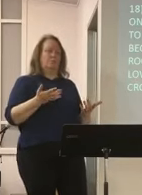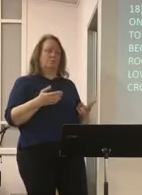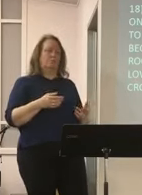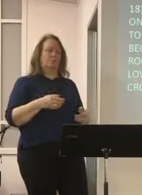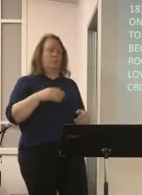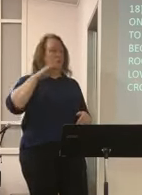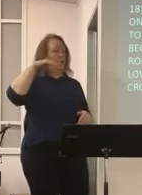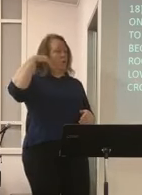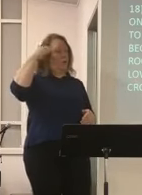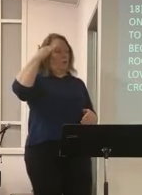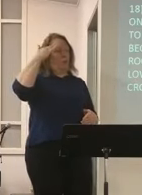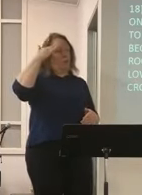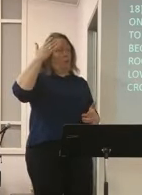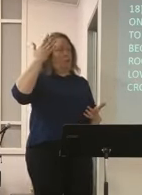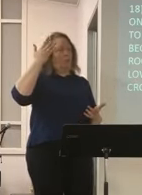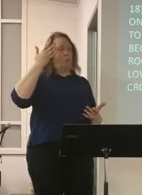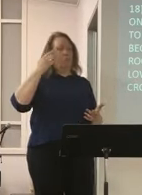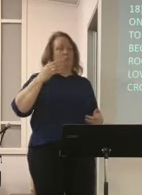know